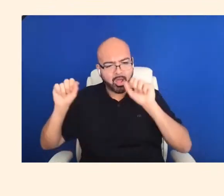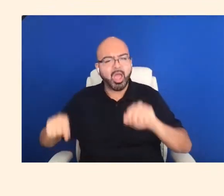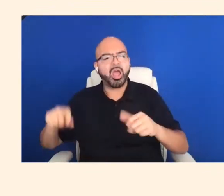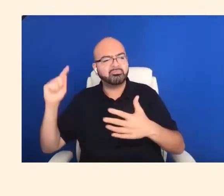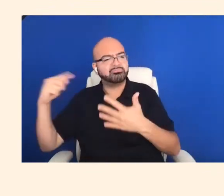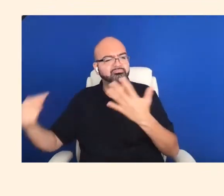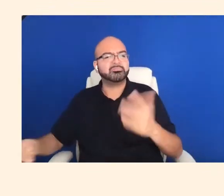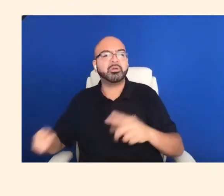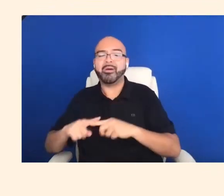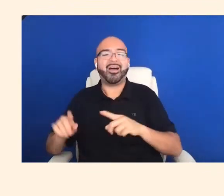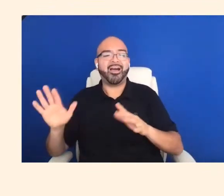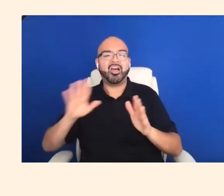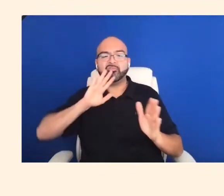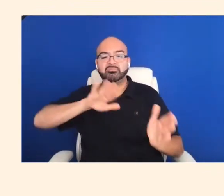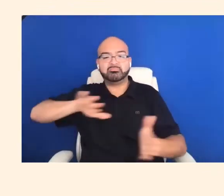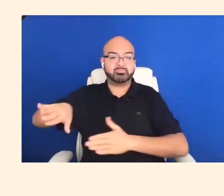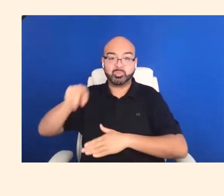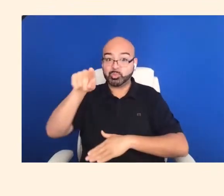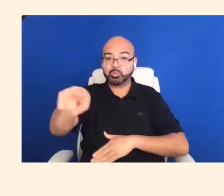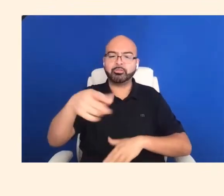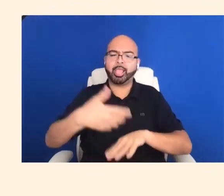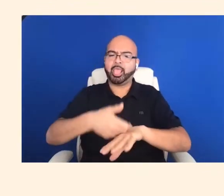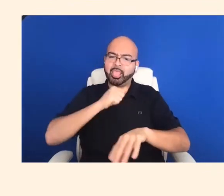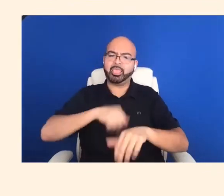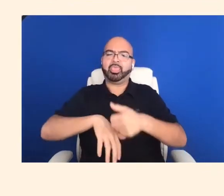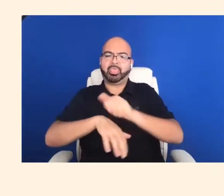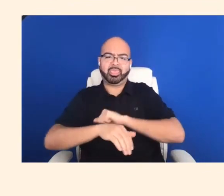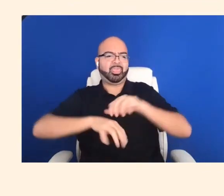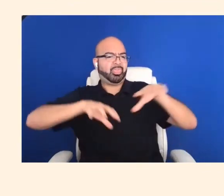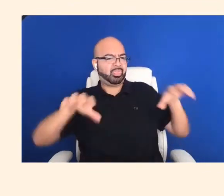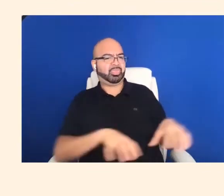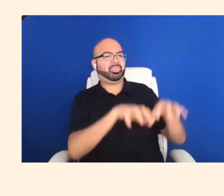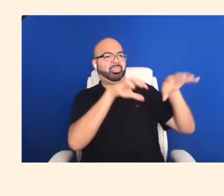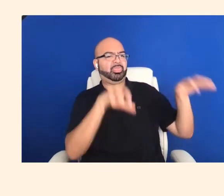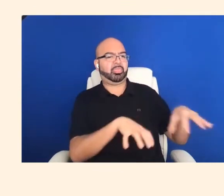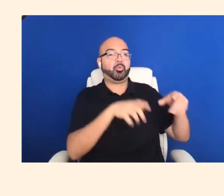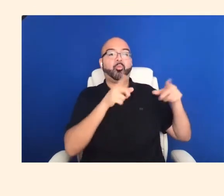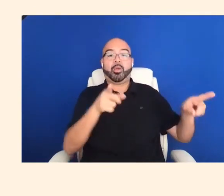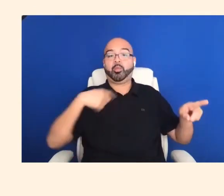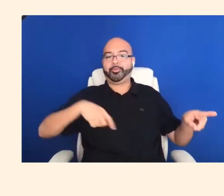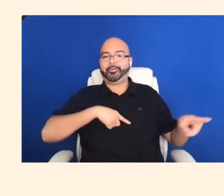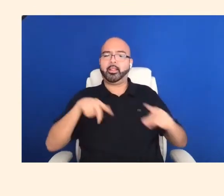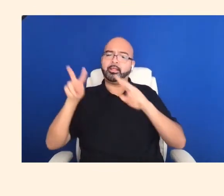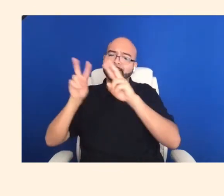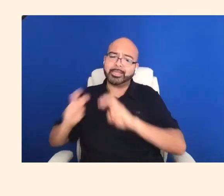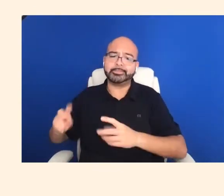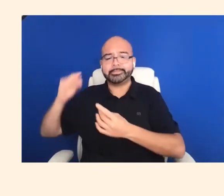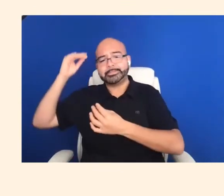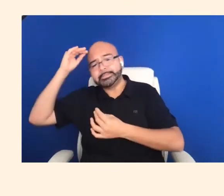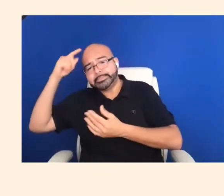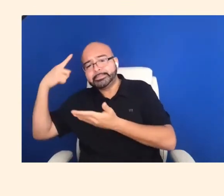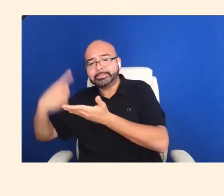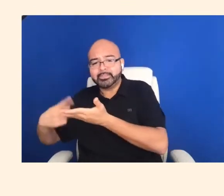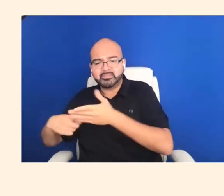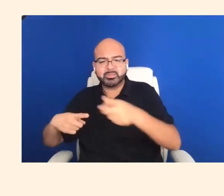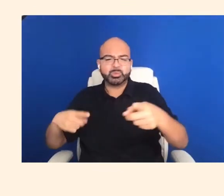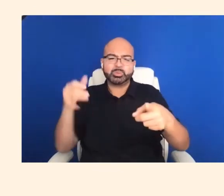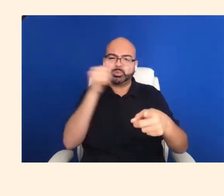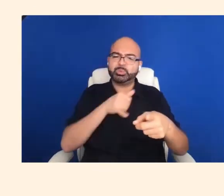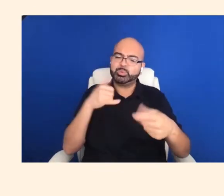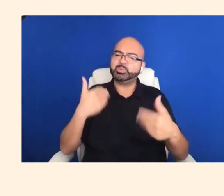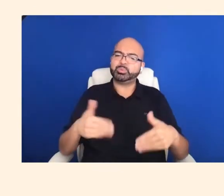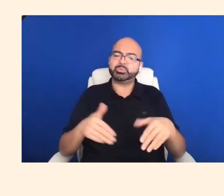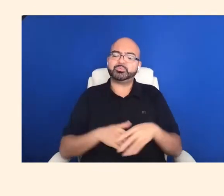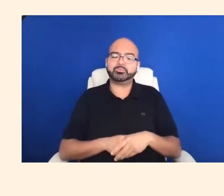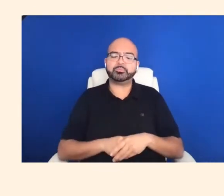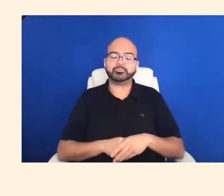pulling your sleeves up and getting the work done while we're assessing this need. So that's really incredible. You spoke a